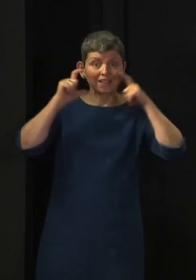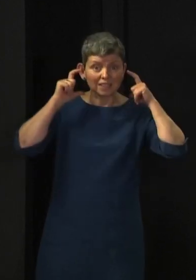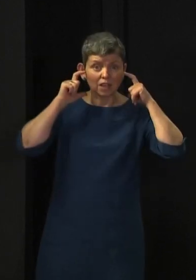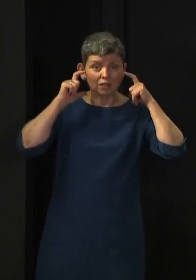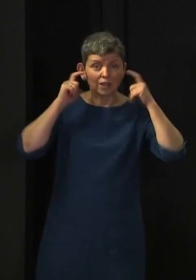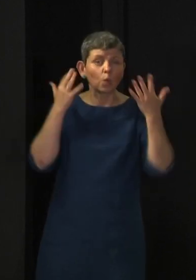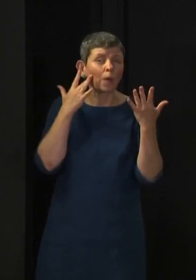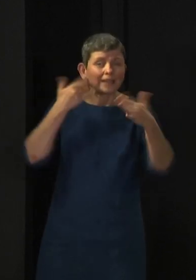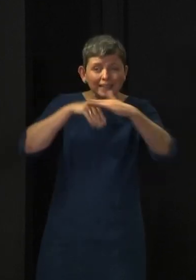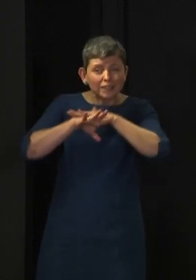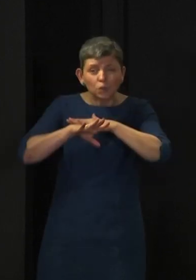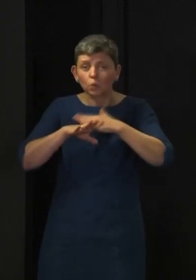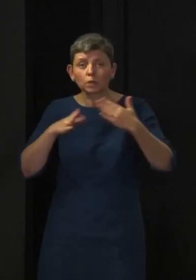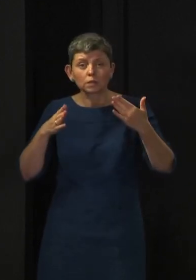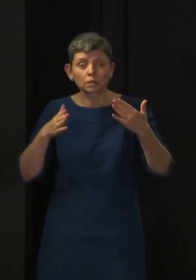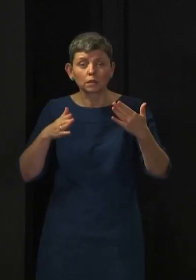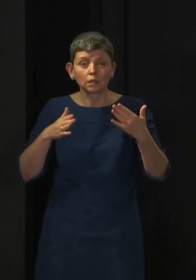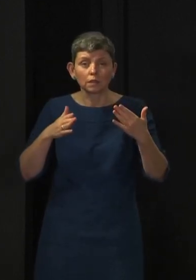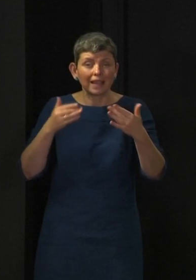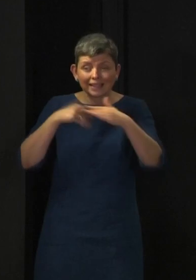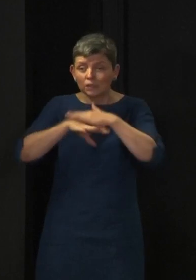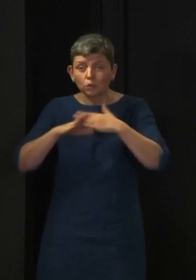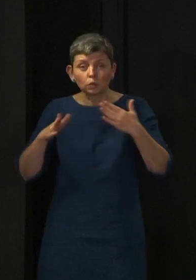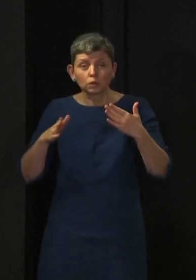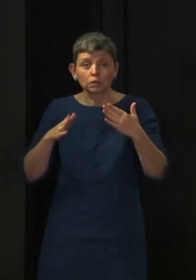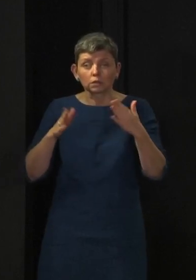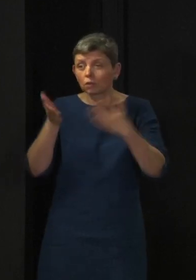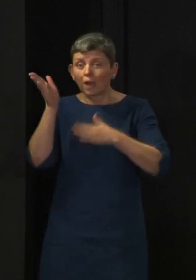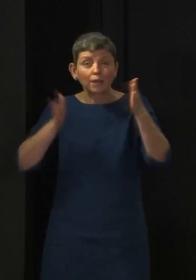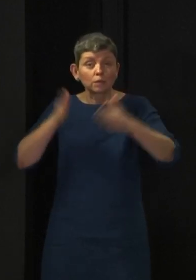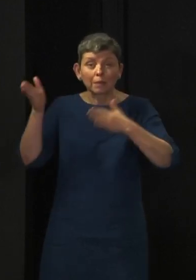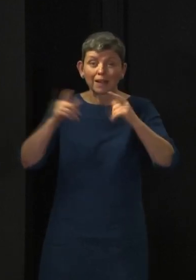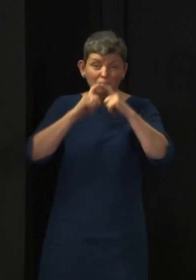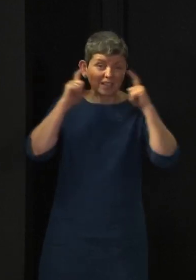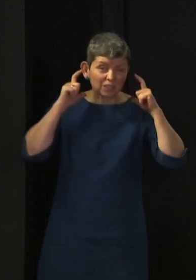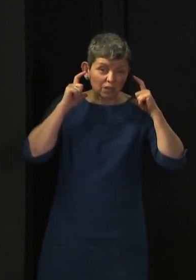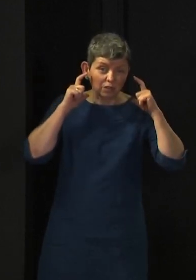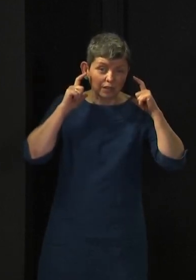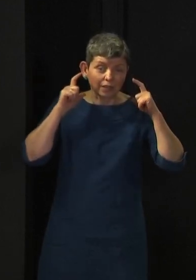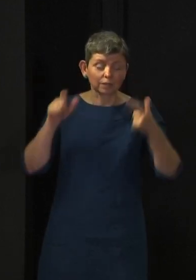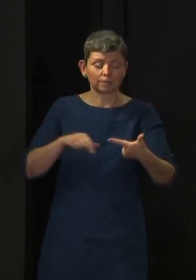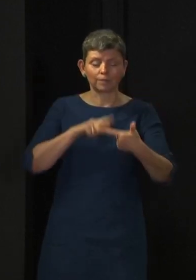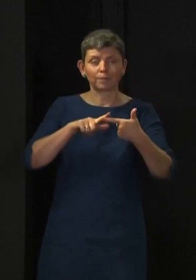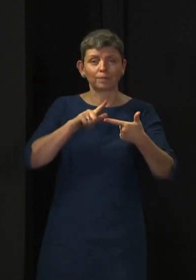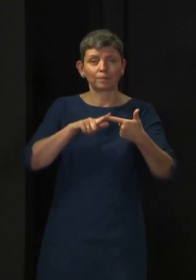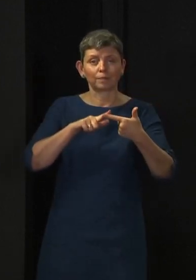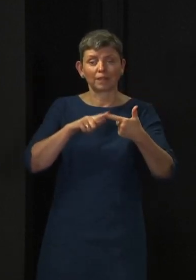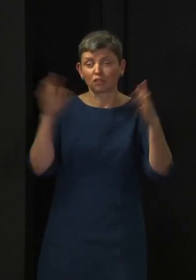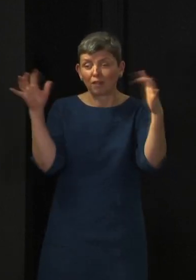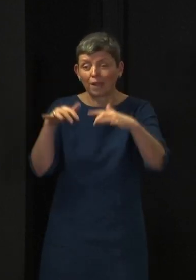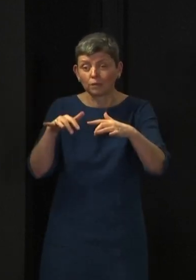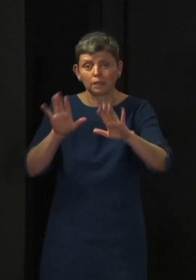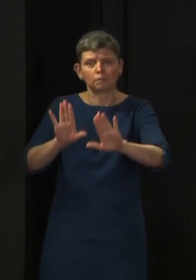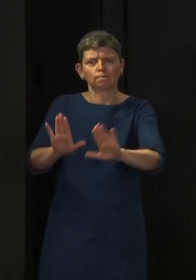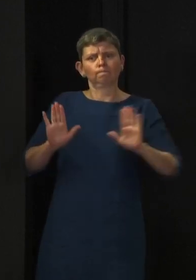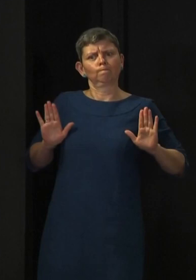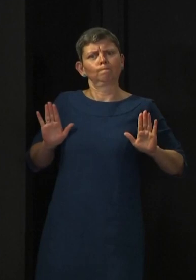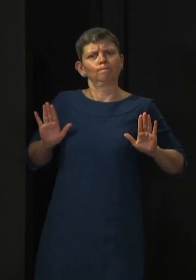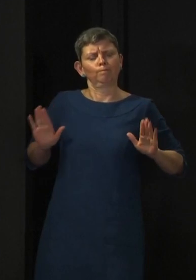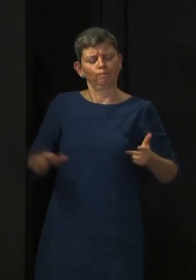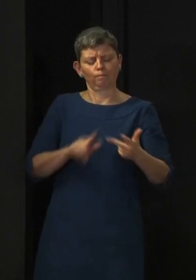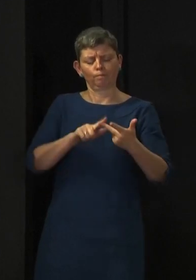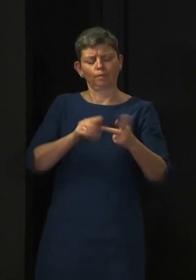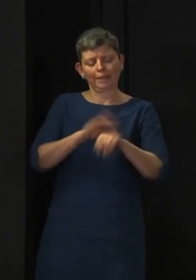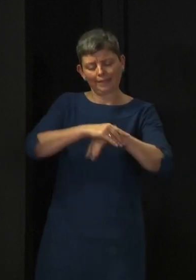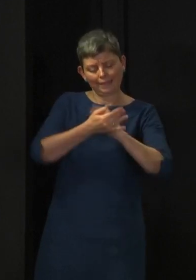in any enclosed space or even just anywhere you are out and about. Wear a face covering. Avoid any crowded places. Remember to